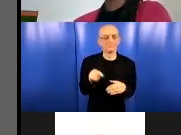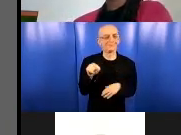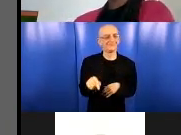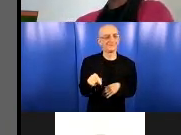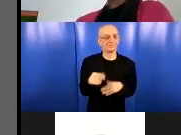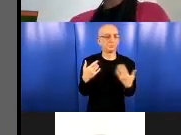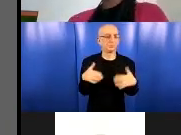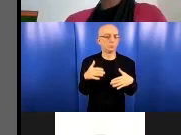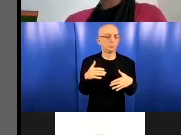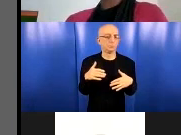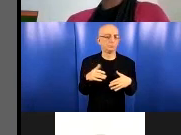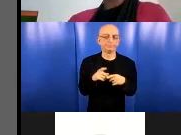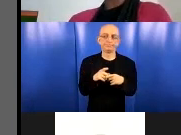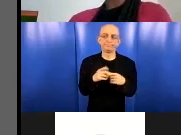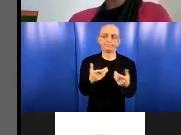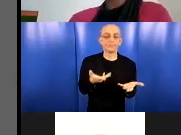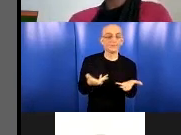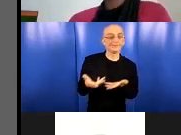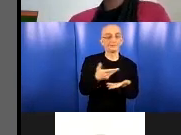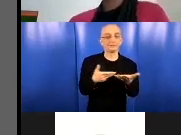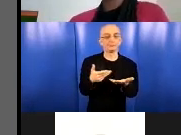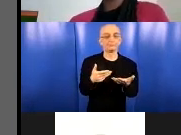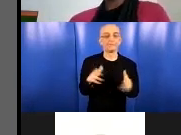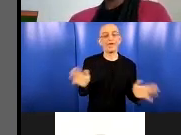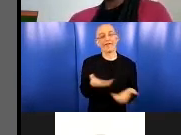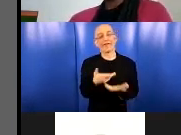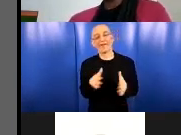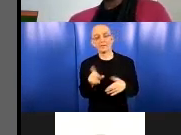and practical actions.